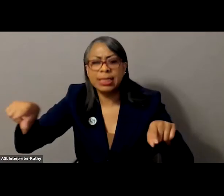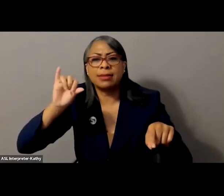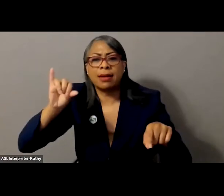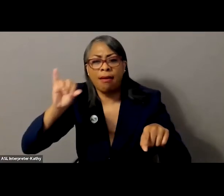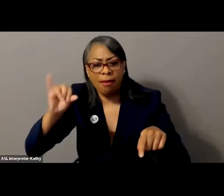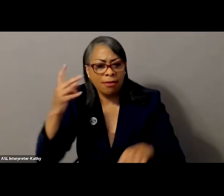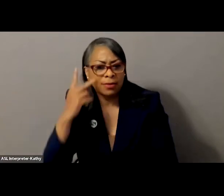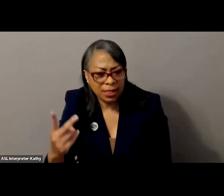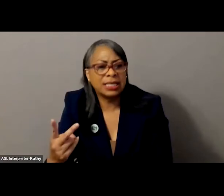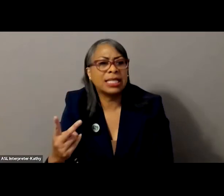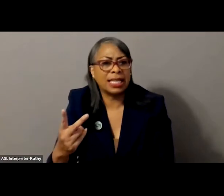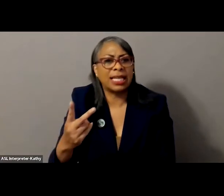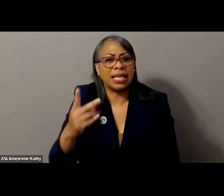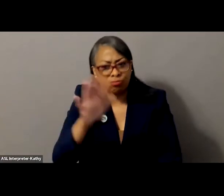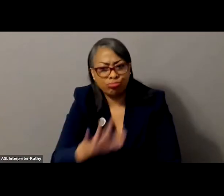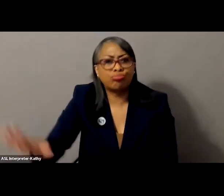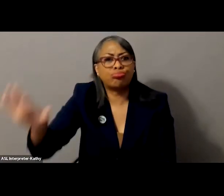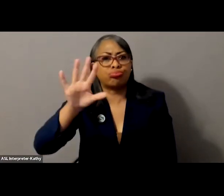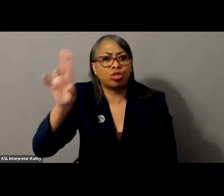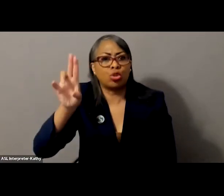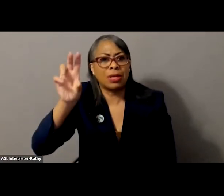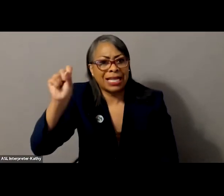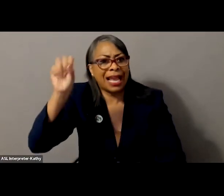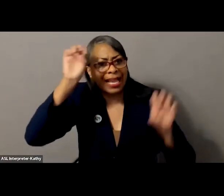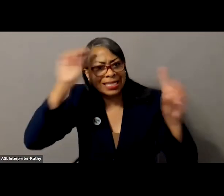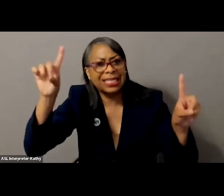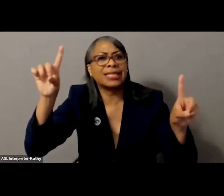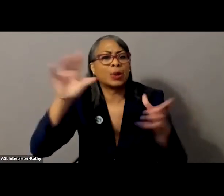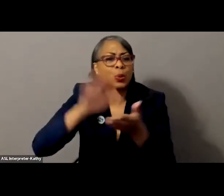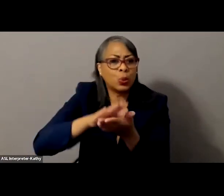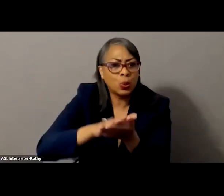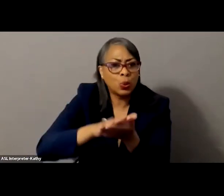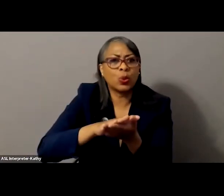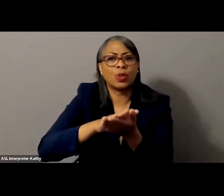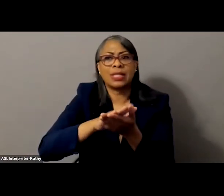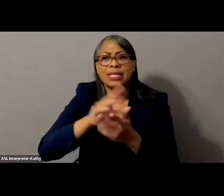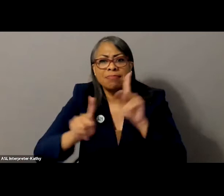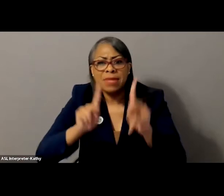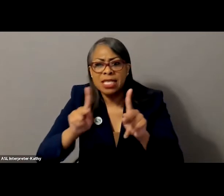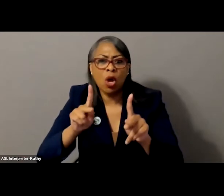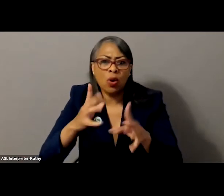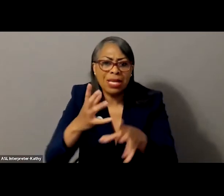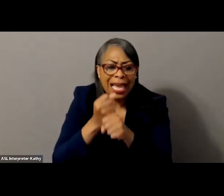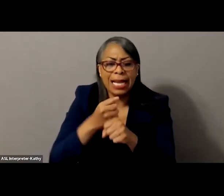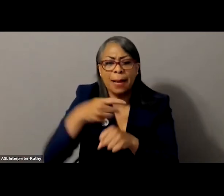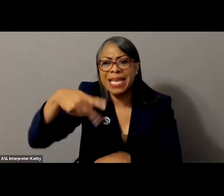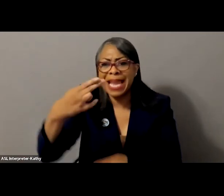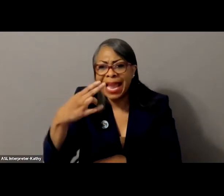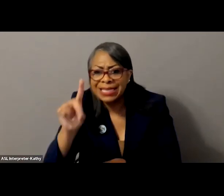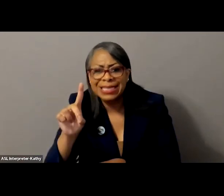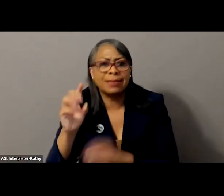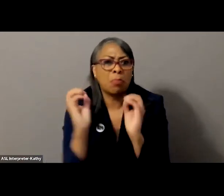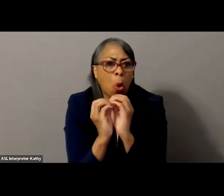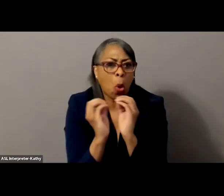or across the nation's educational institutions and people pursuing PhDs in education related disciplines. And so I think NCS